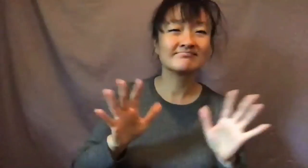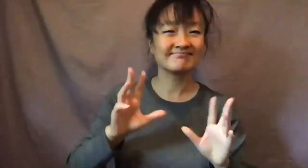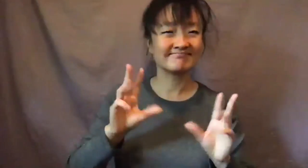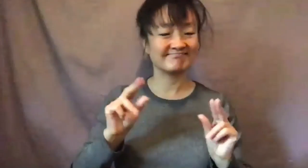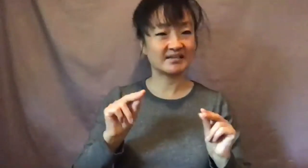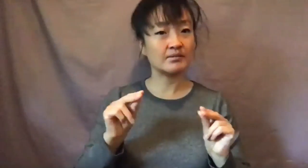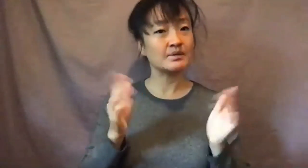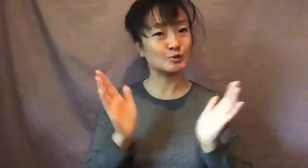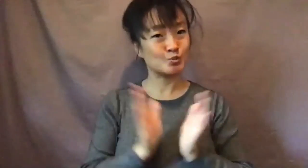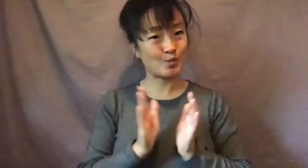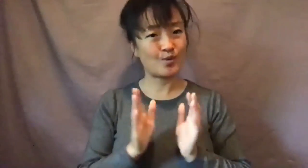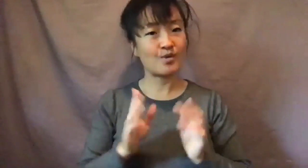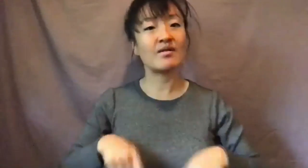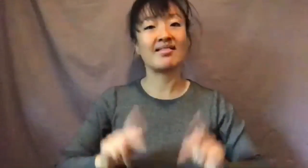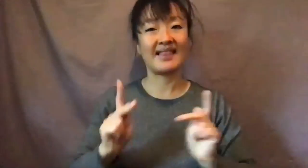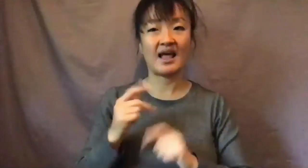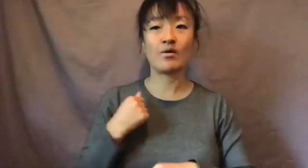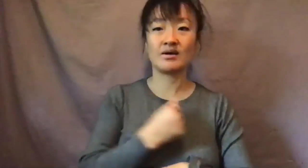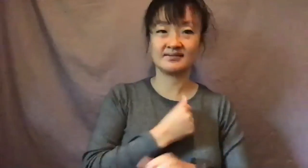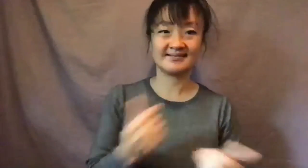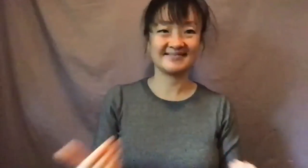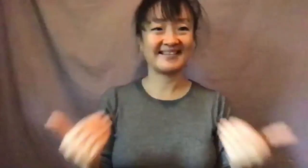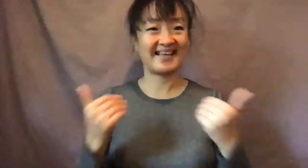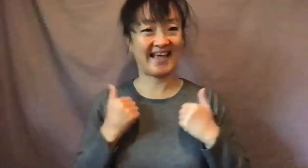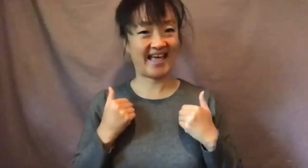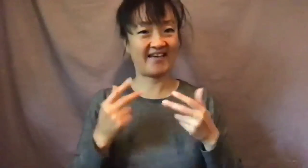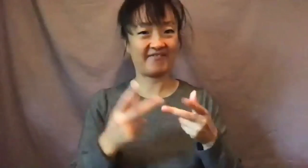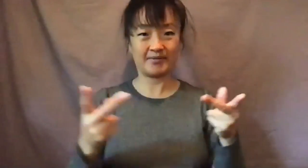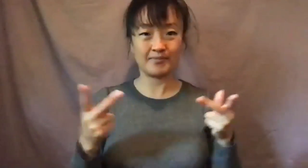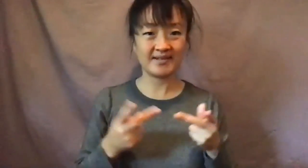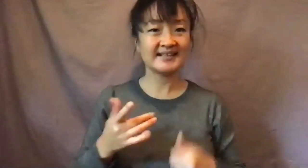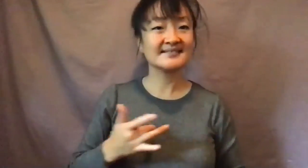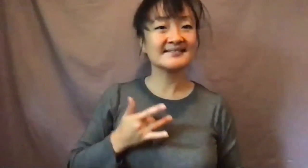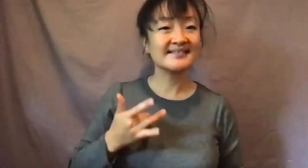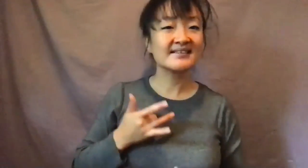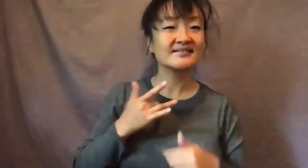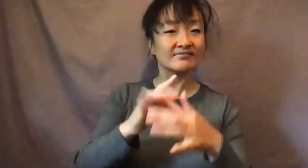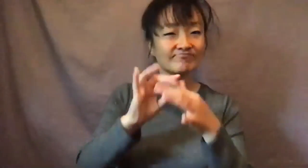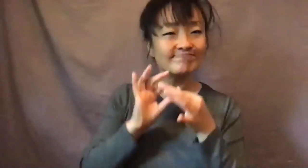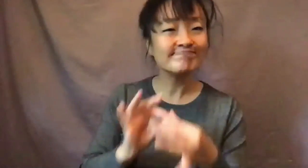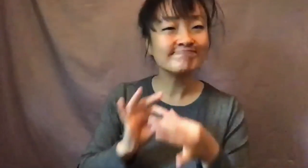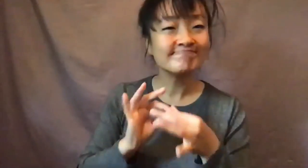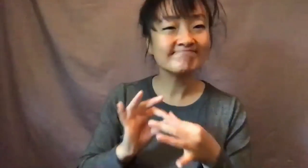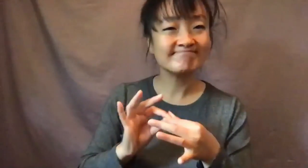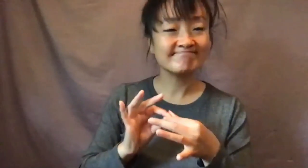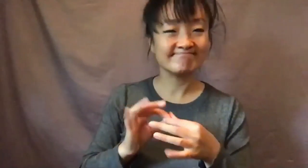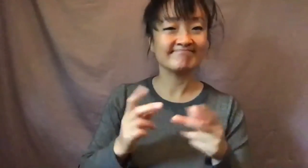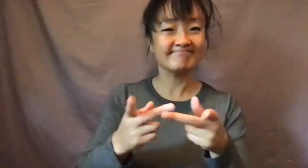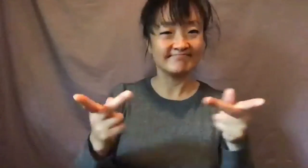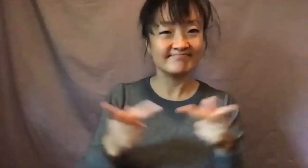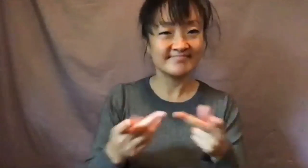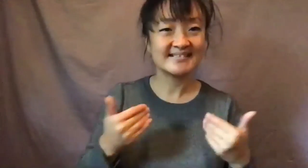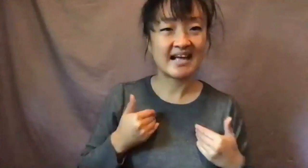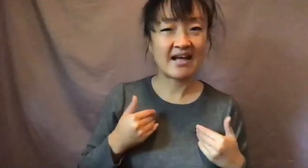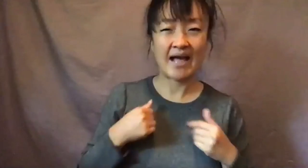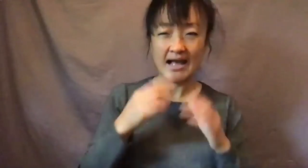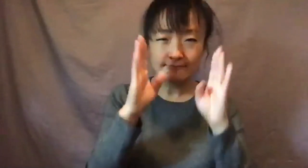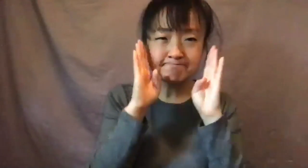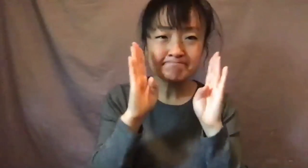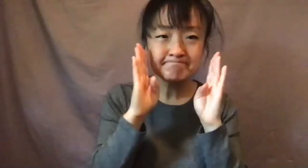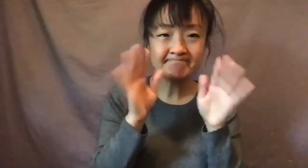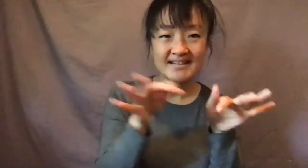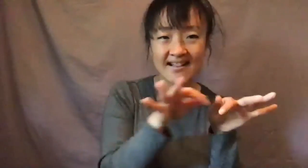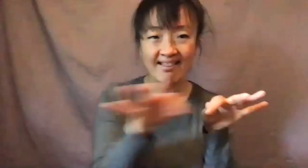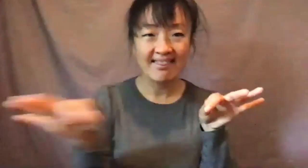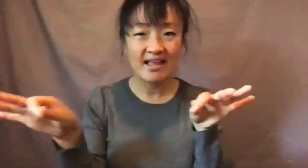for a sense of place, a place of belonging, right? I like to pay attention to language and the way that we're languaging